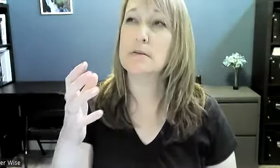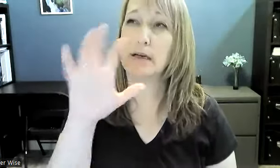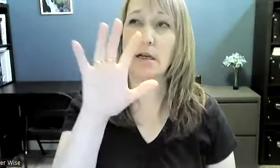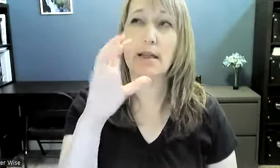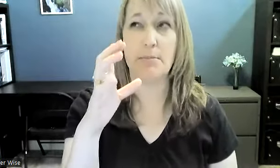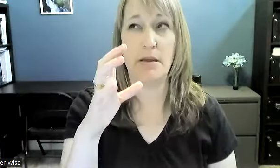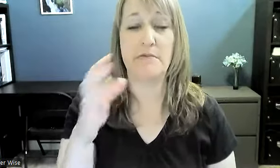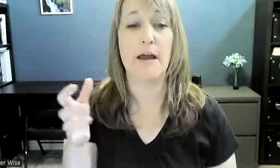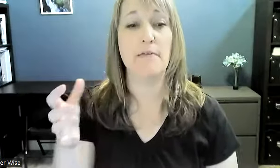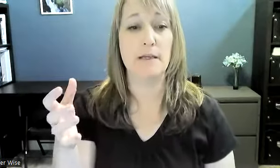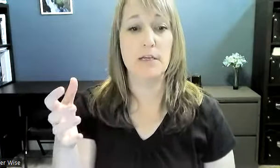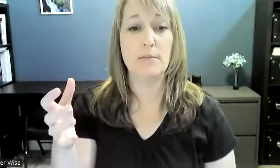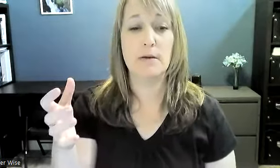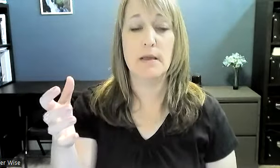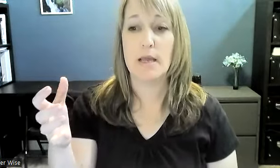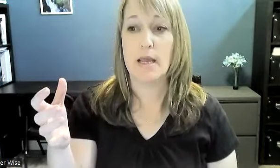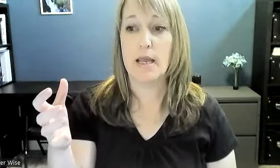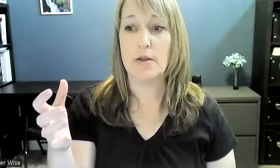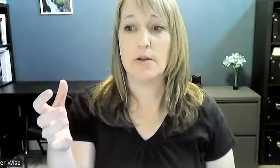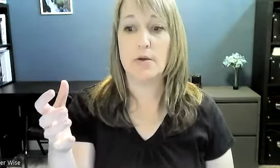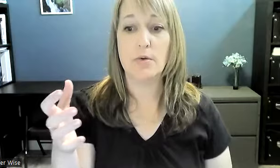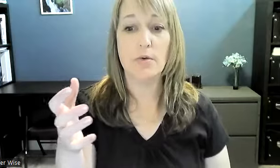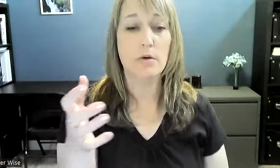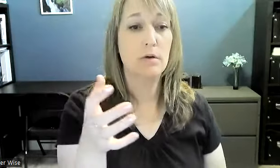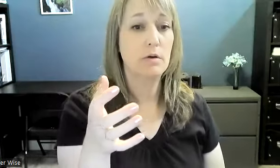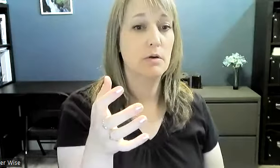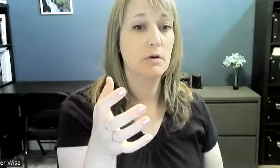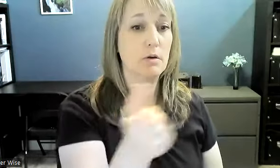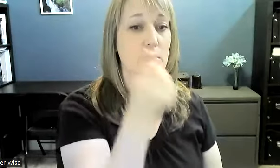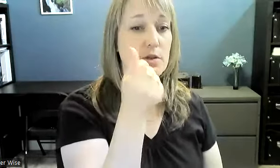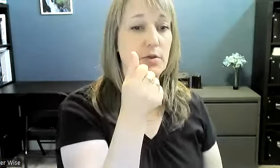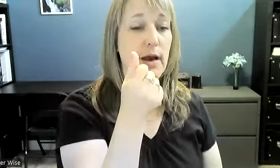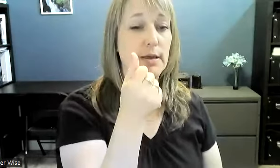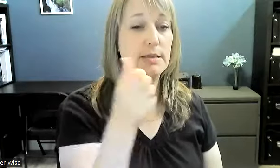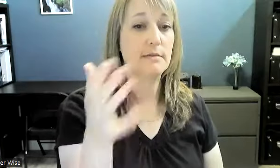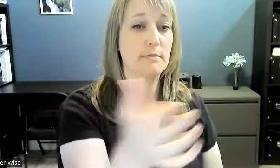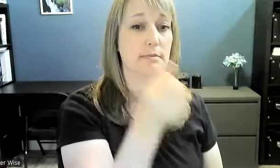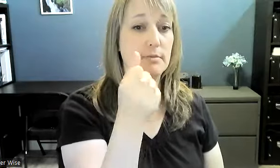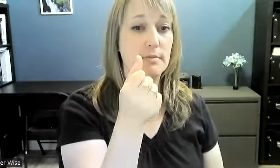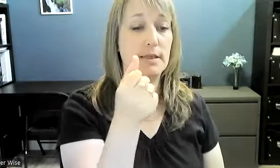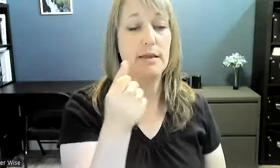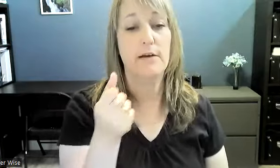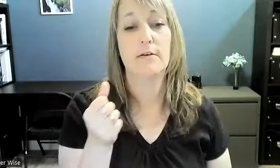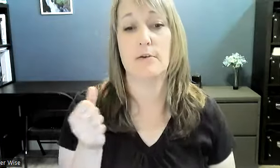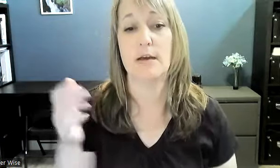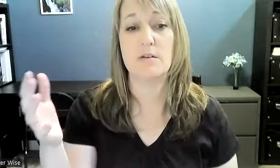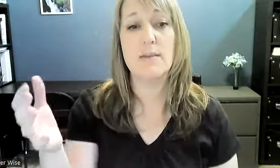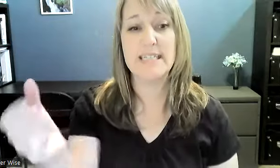kind of like a bent 5 hand shape, and you just grab it in the air. Okay, so I'm going to